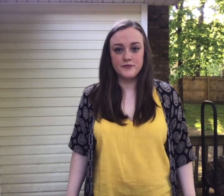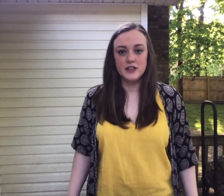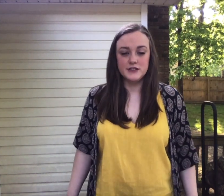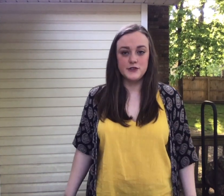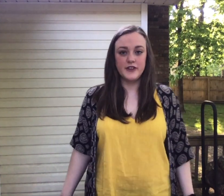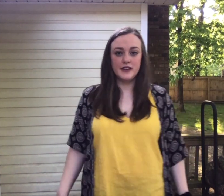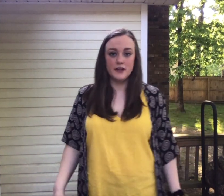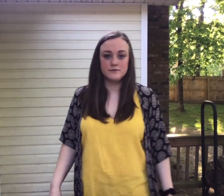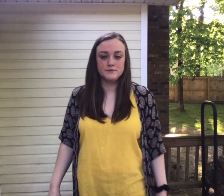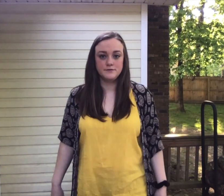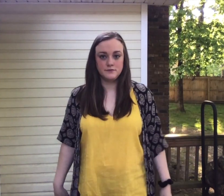let's do that again.